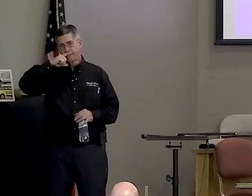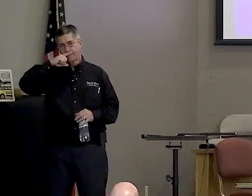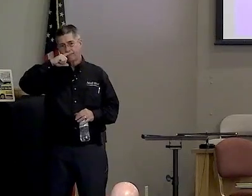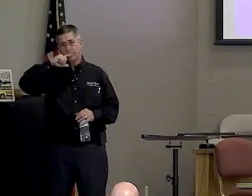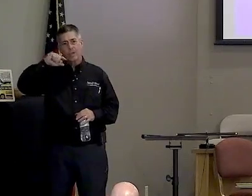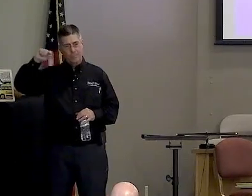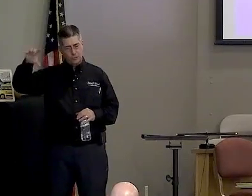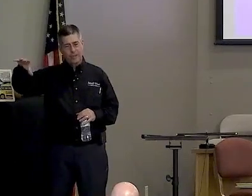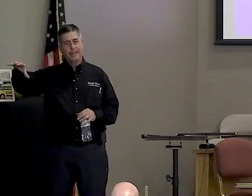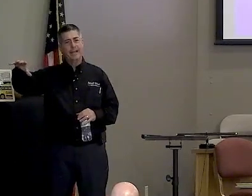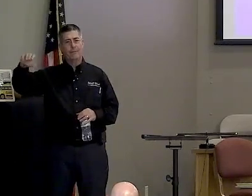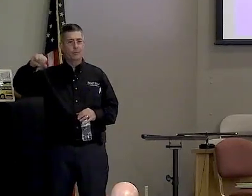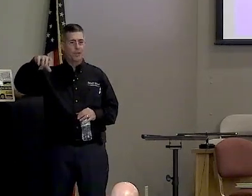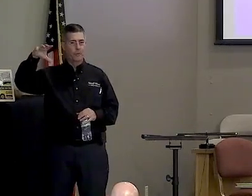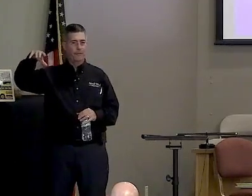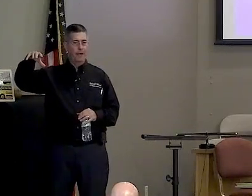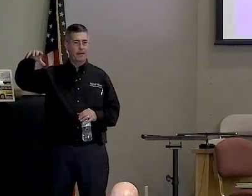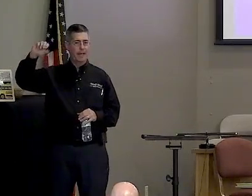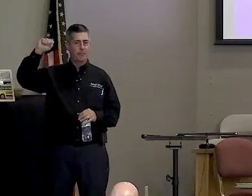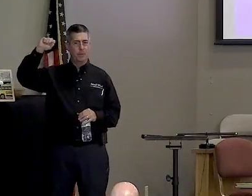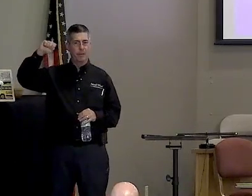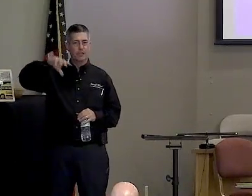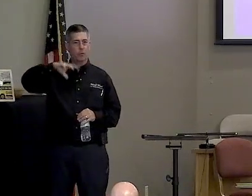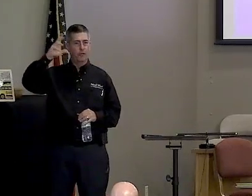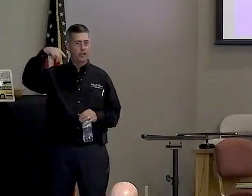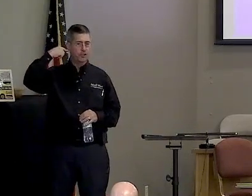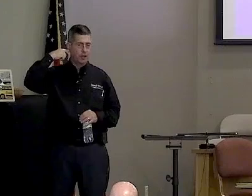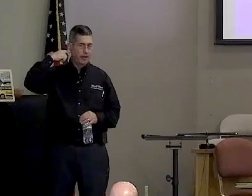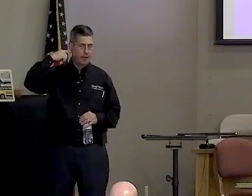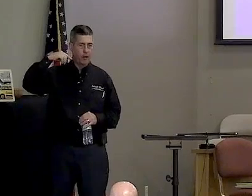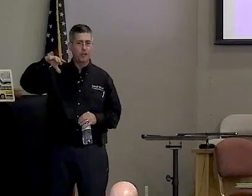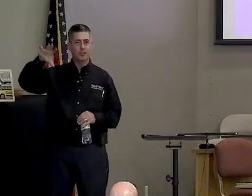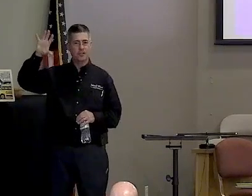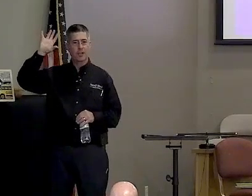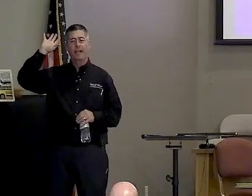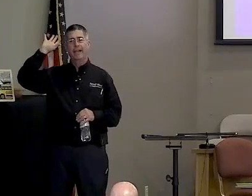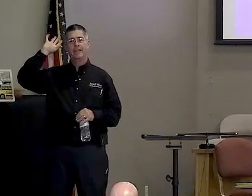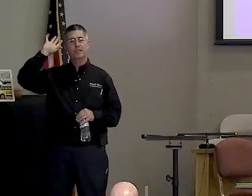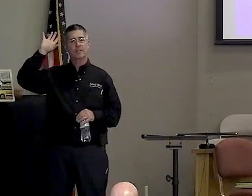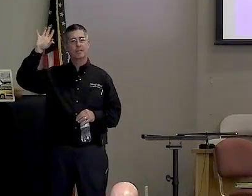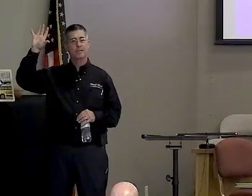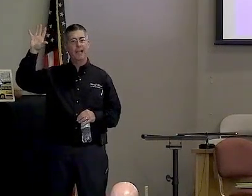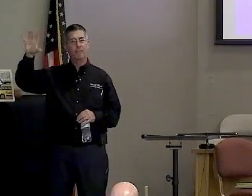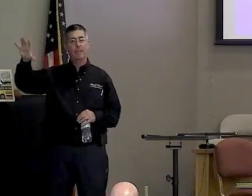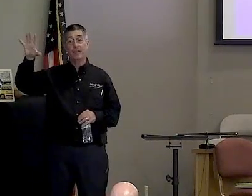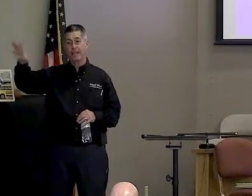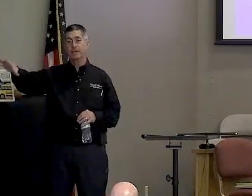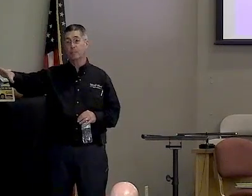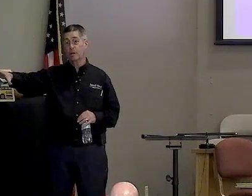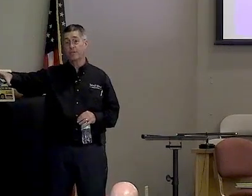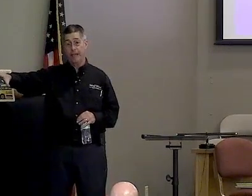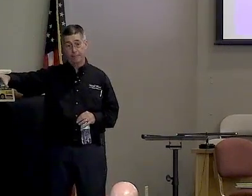deaf. I wouldn't say profoundly deaf, but it's more than just their hearing loss. It's the deaf people that live and breathe deaf.